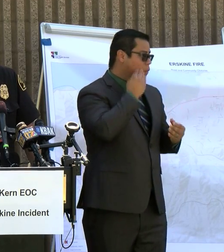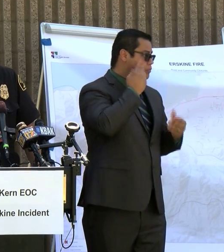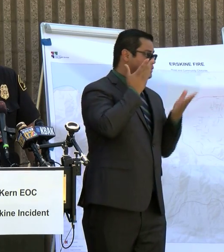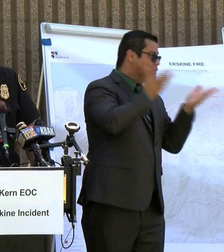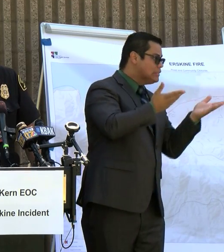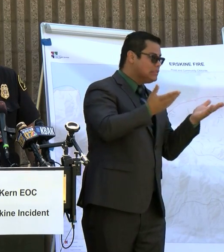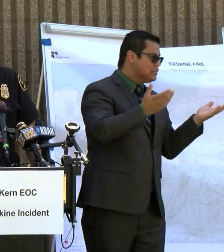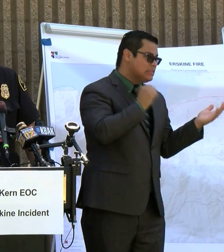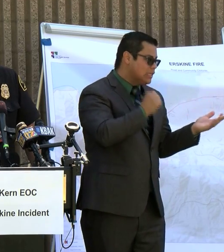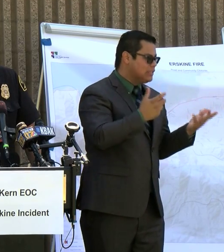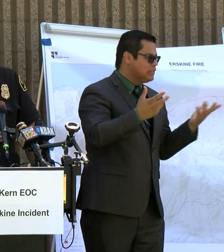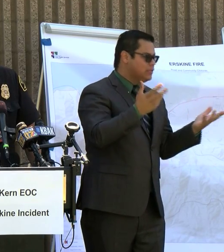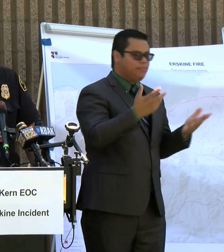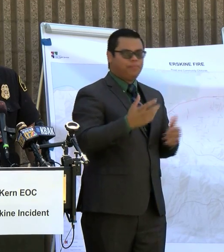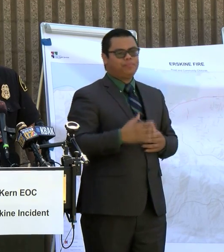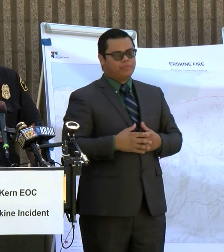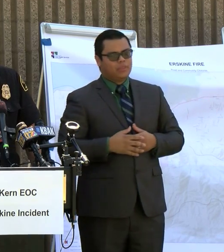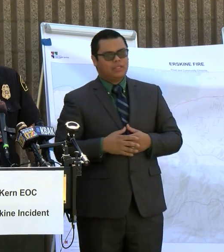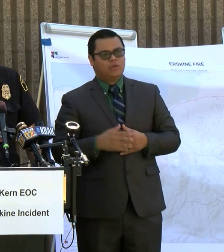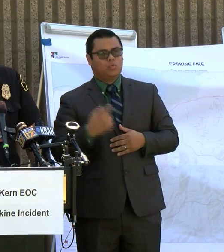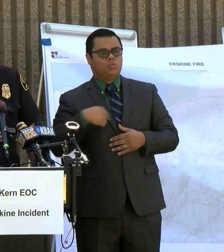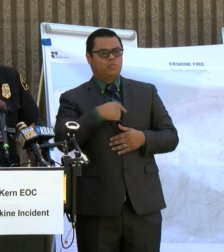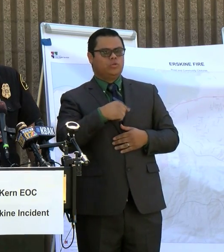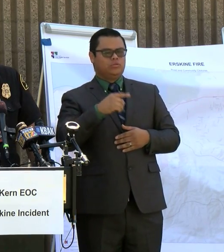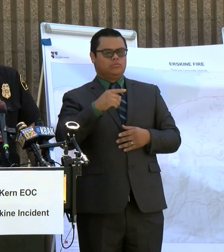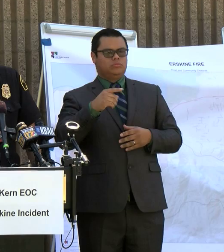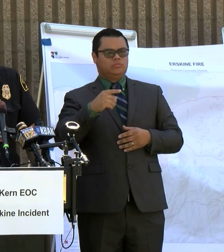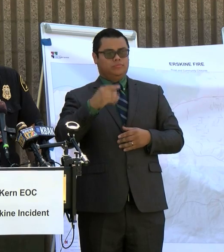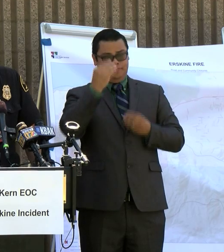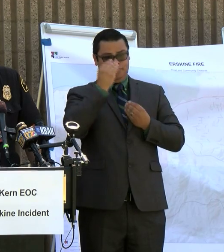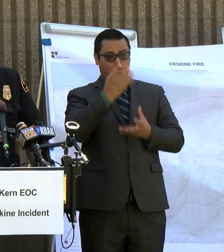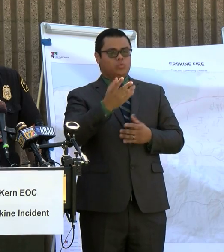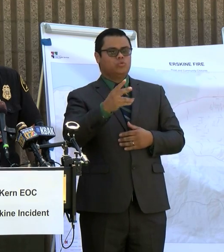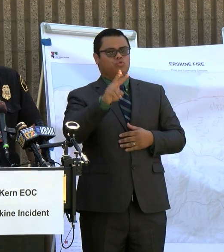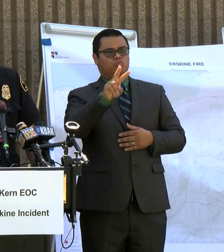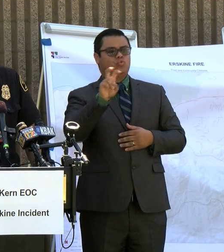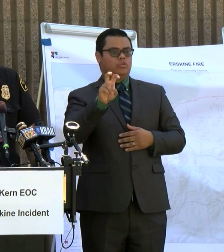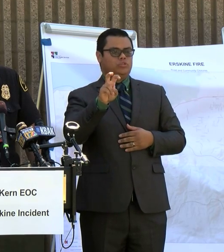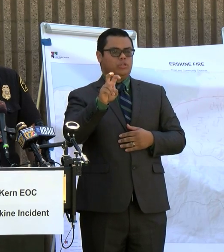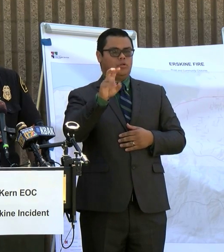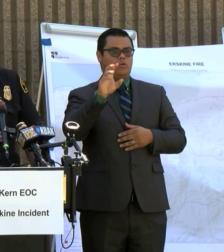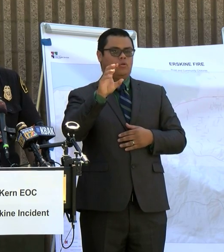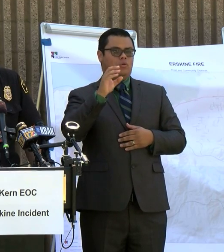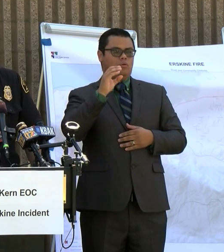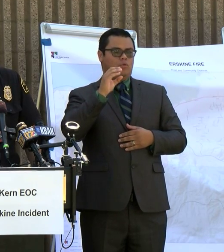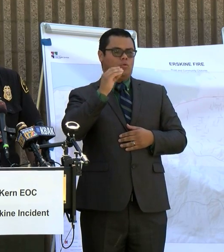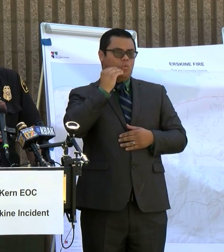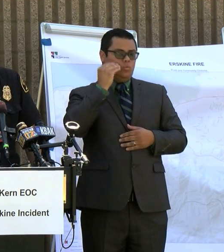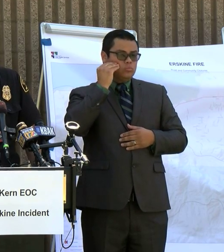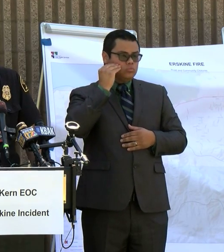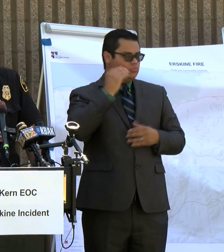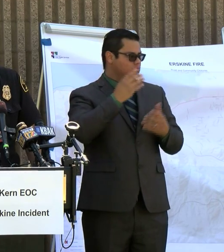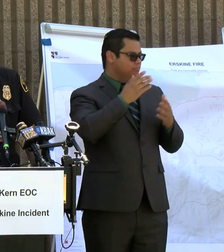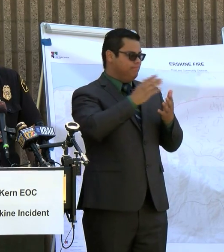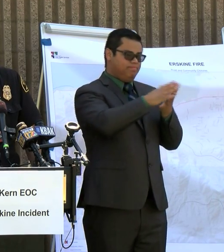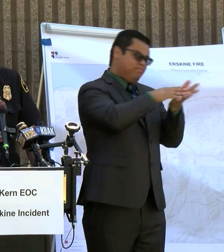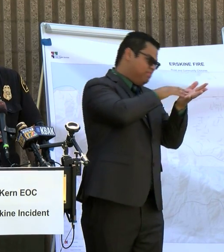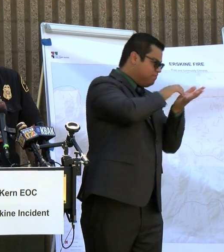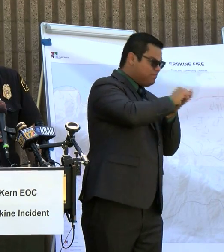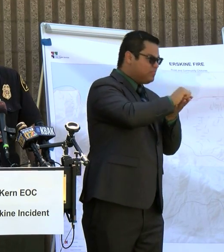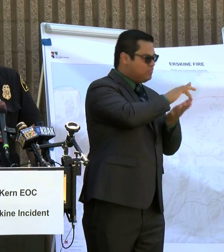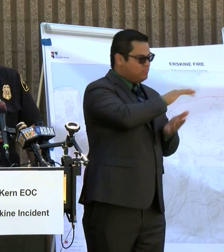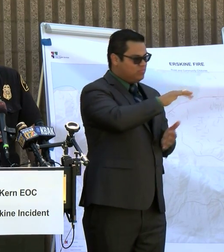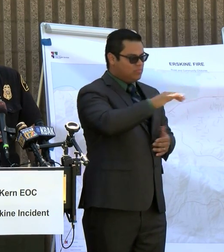Even though we're reporting 200 totally destroyed single-family dwellings,